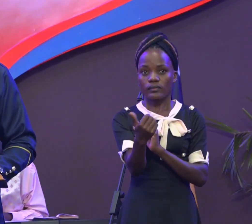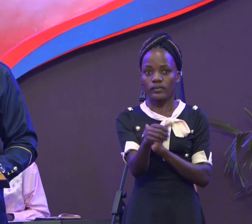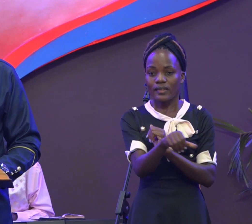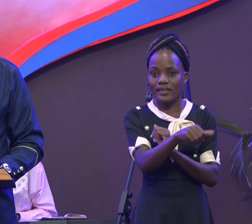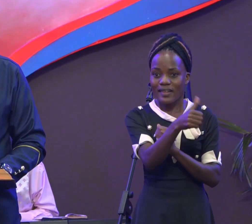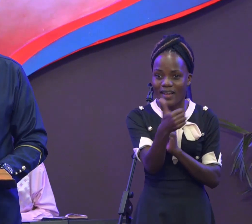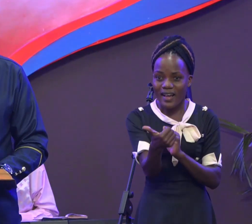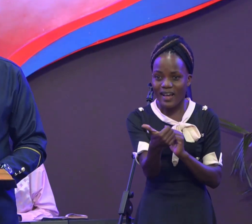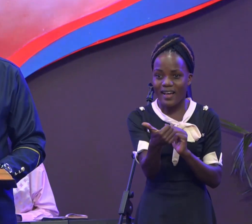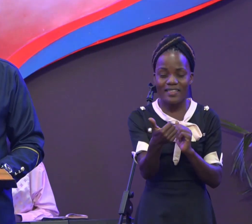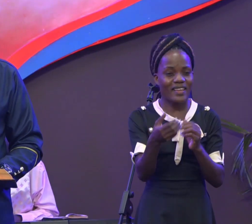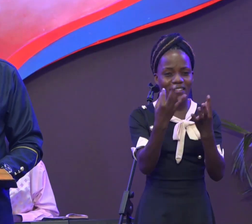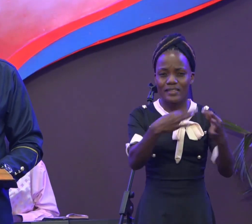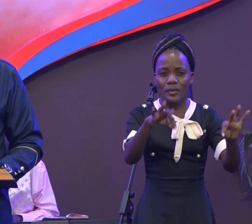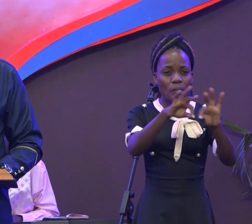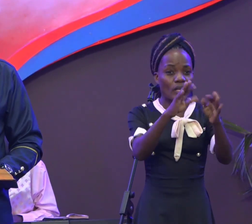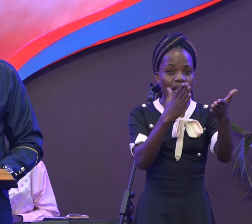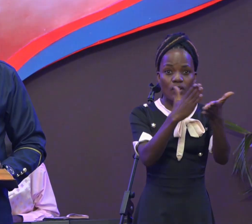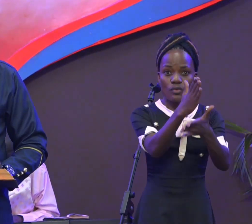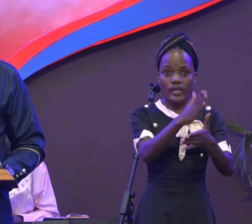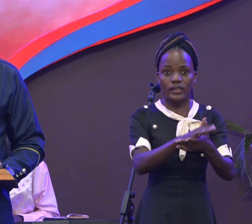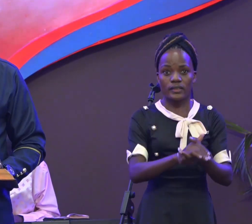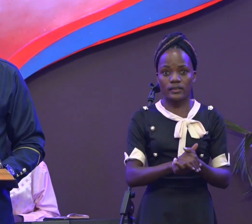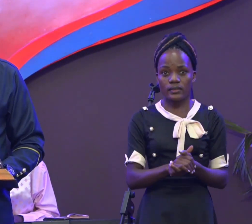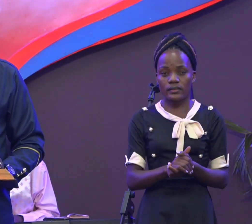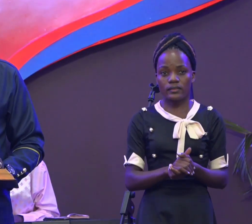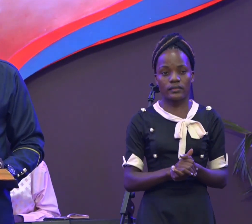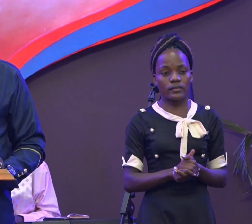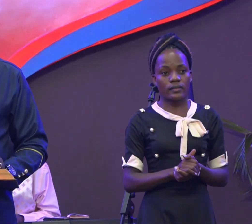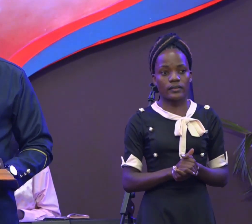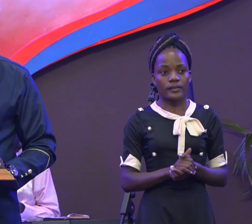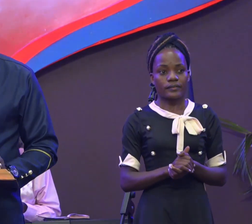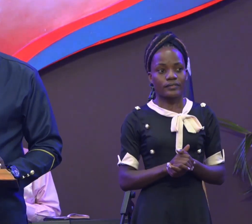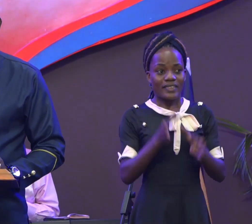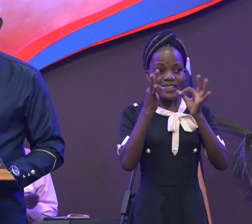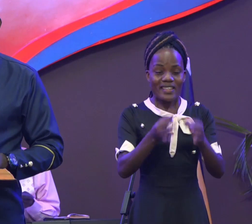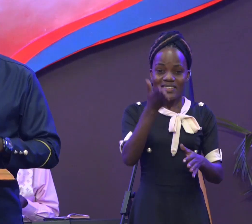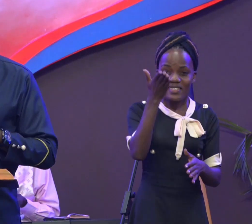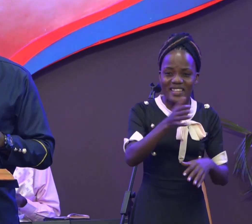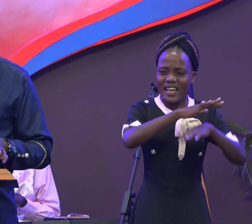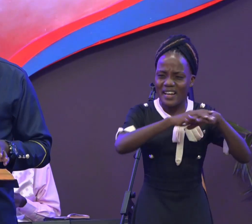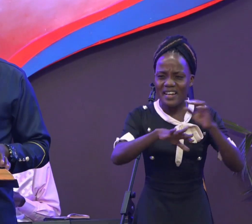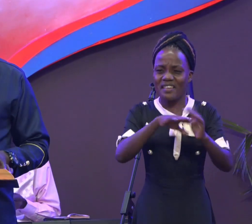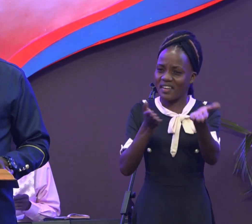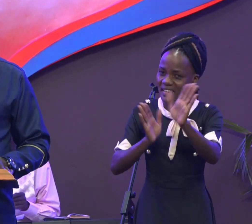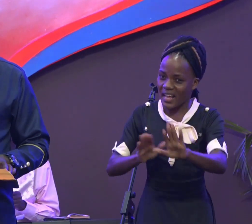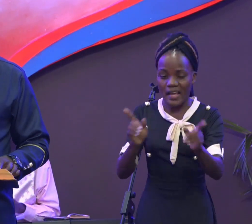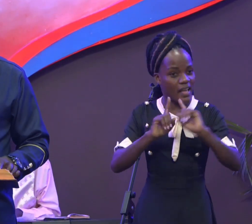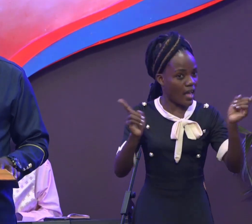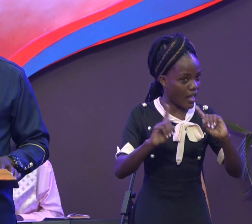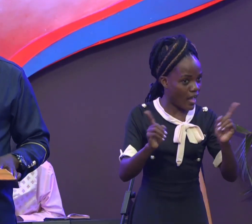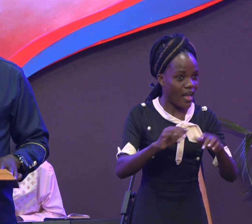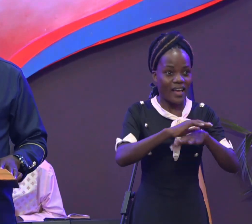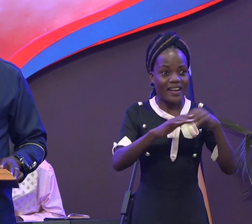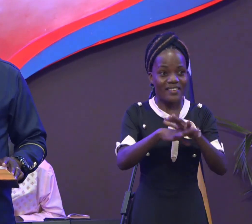nyo. One of it is very real. Ebigirimu tebifa, tebivunda, tebigwerera, tebigwawo. The things in